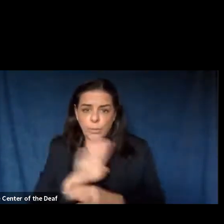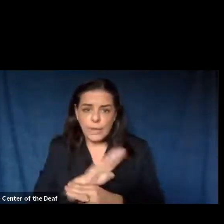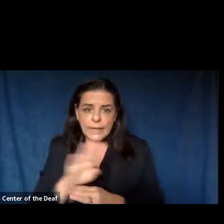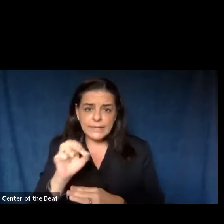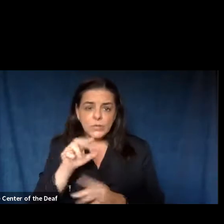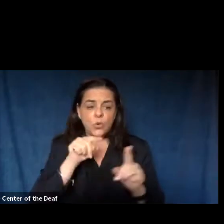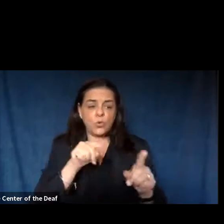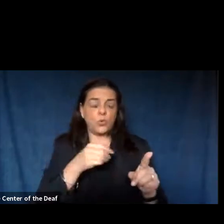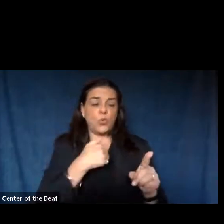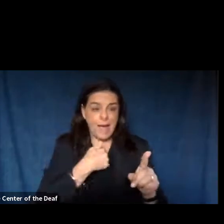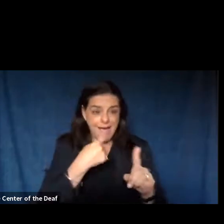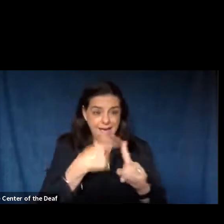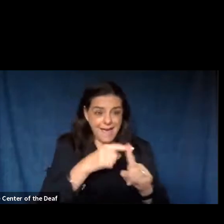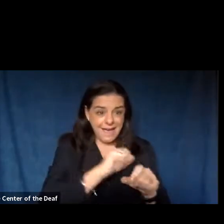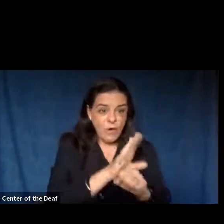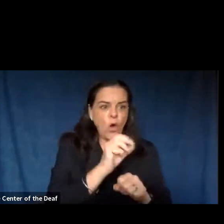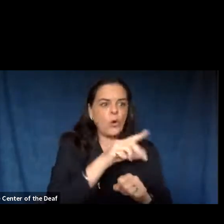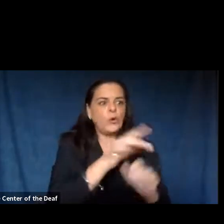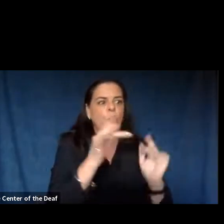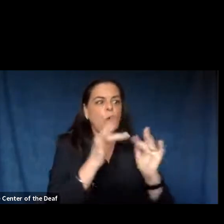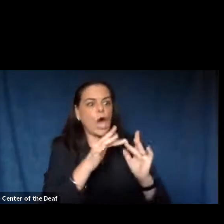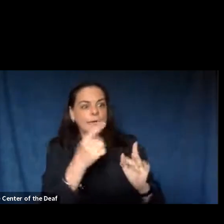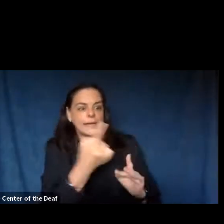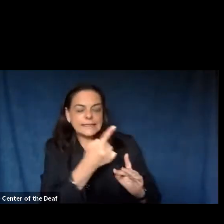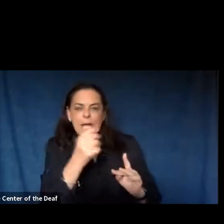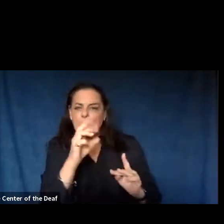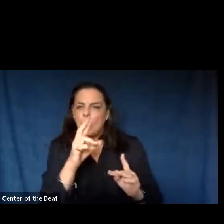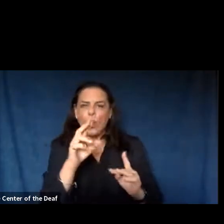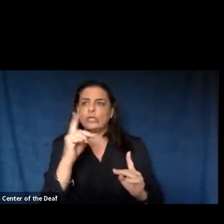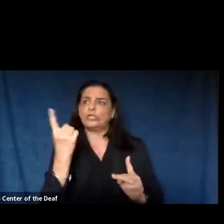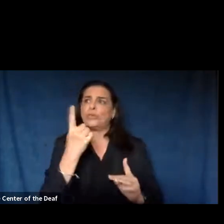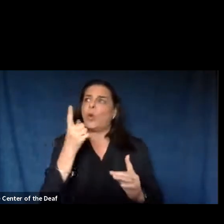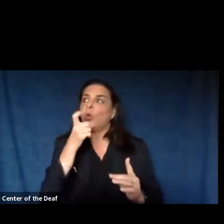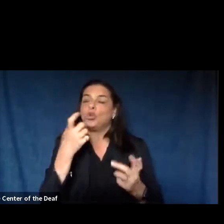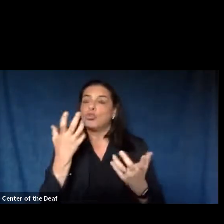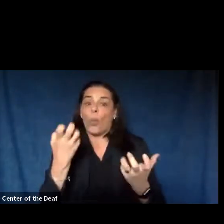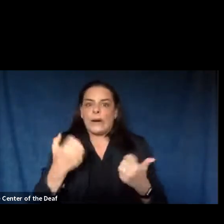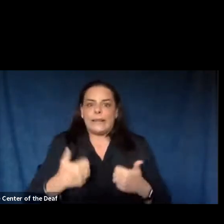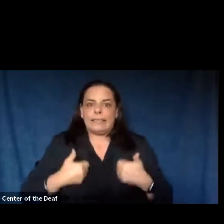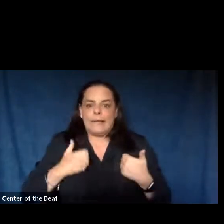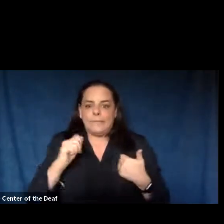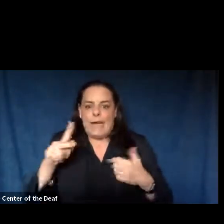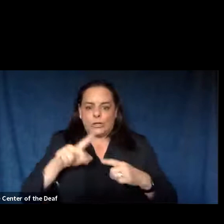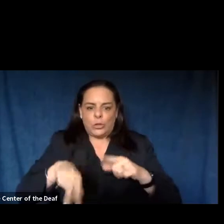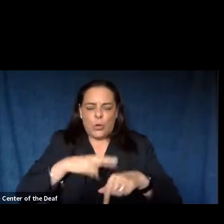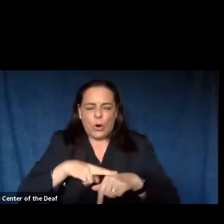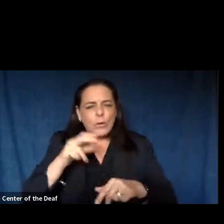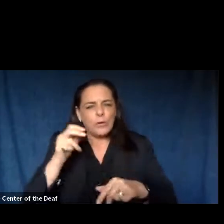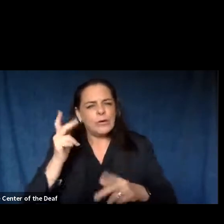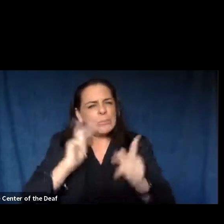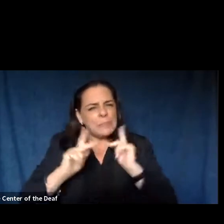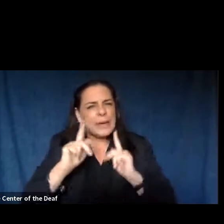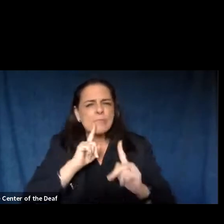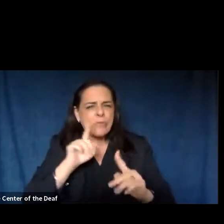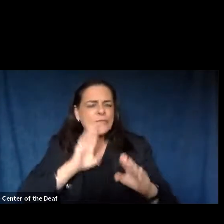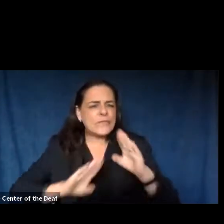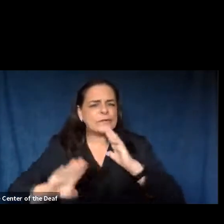or a contact, or you're just somebody who's trying to live their life right now, people are frustrated and sometimes